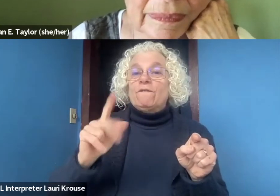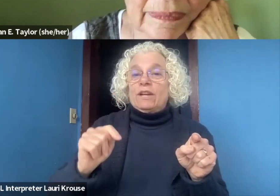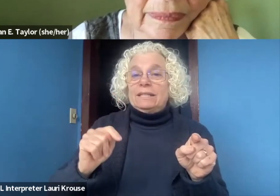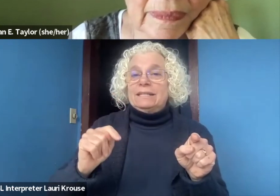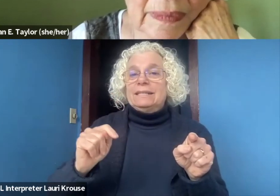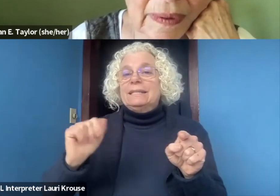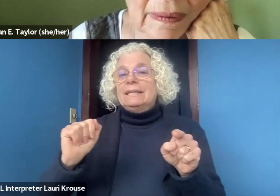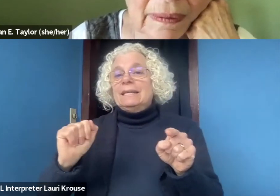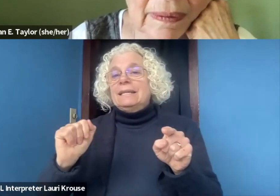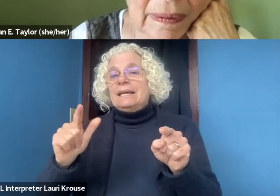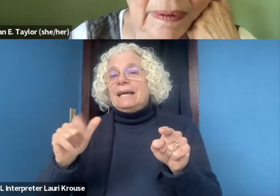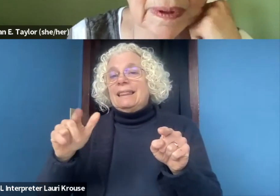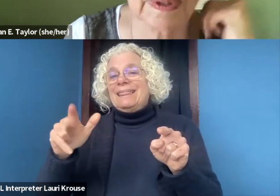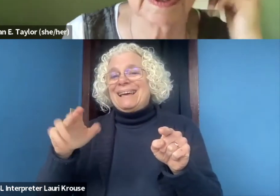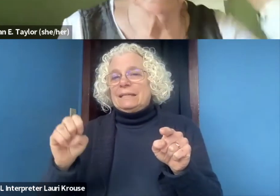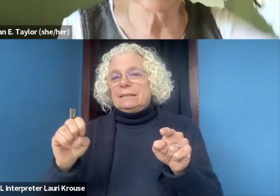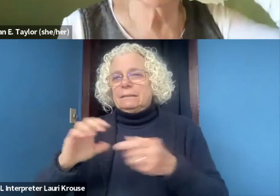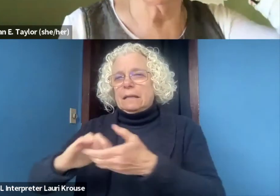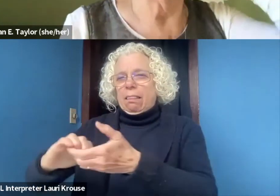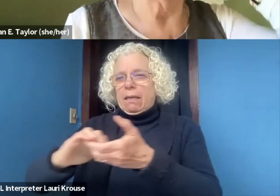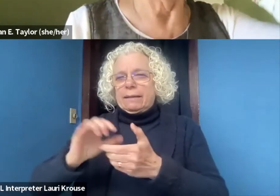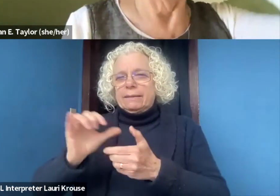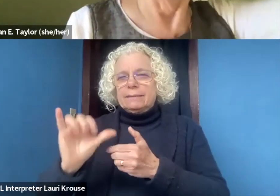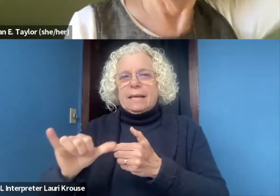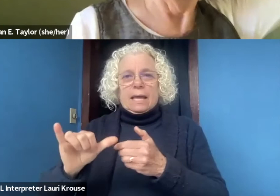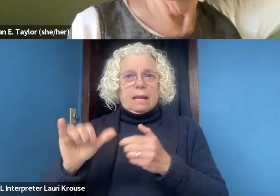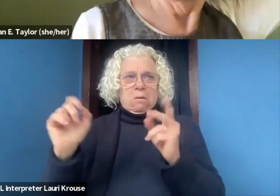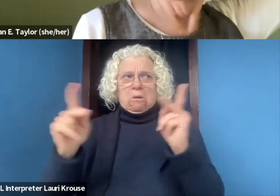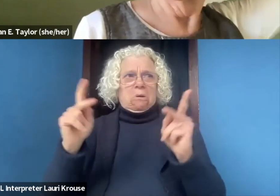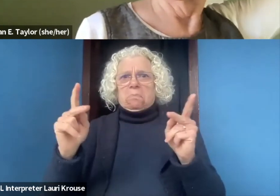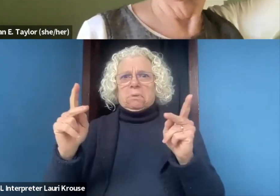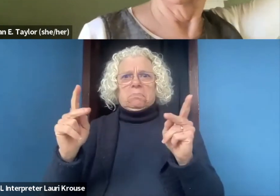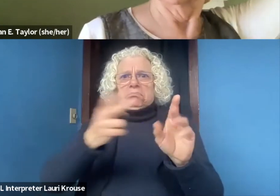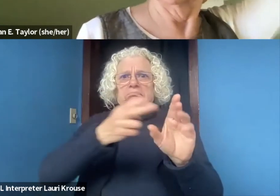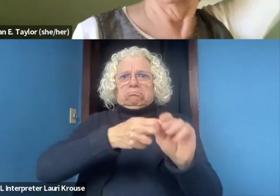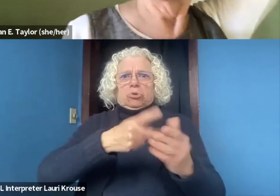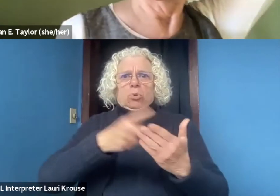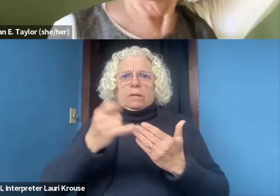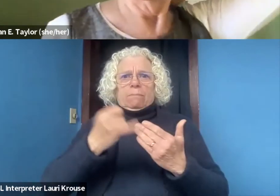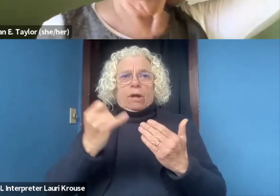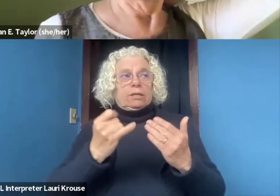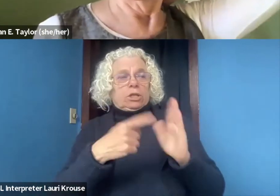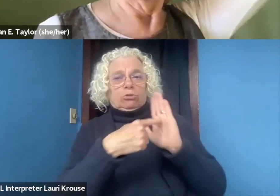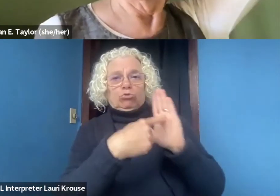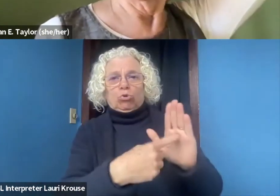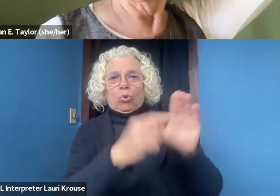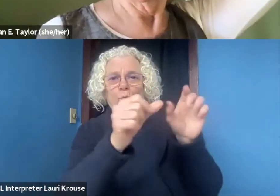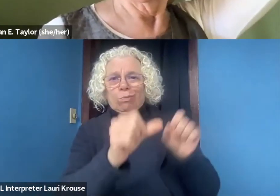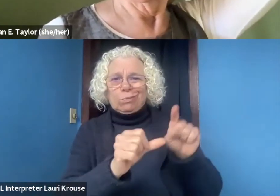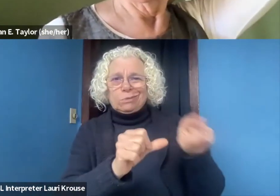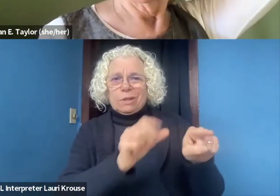anybody can do a project, right? And then you can advertise it through them. And there are also